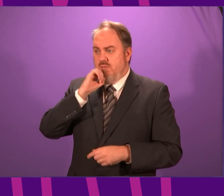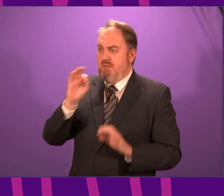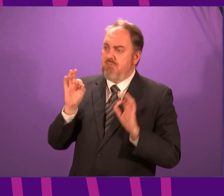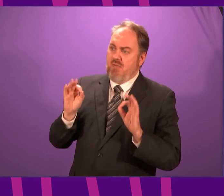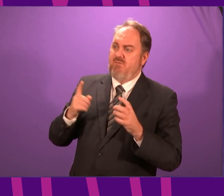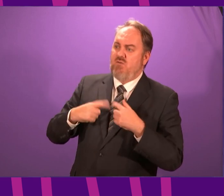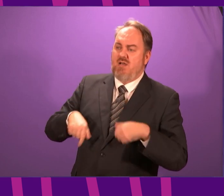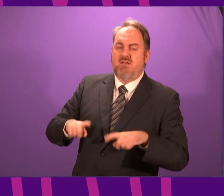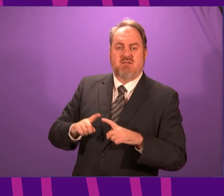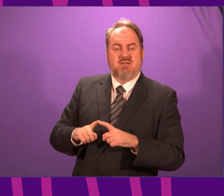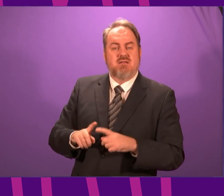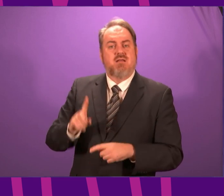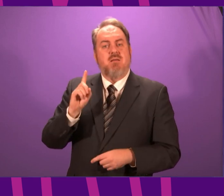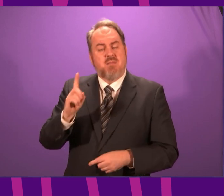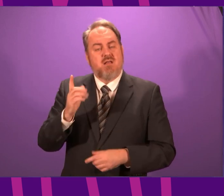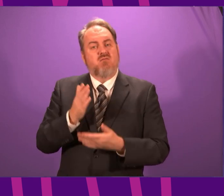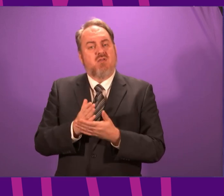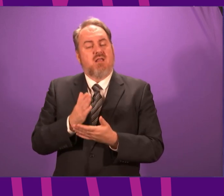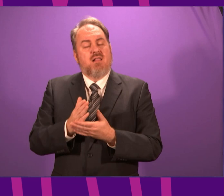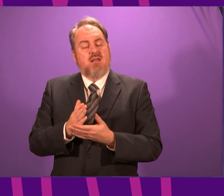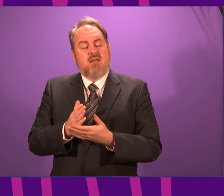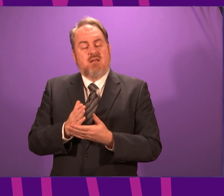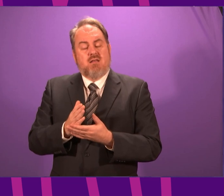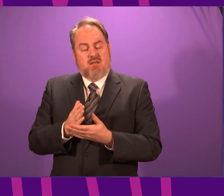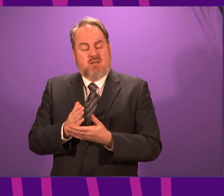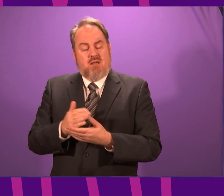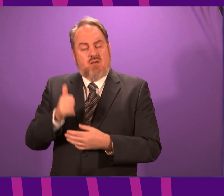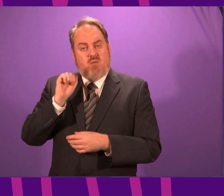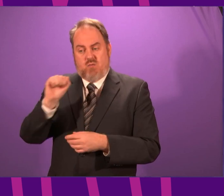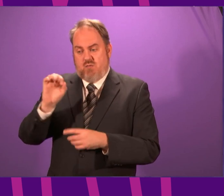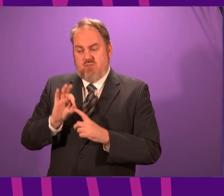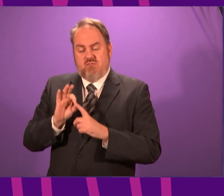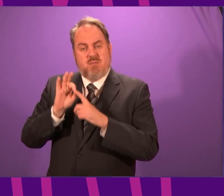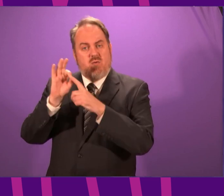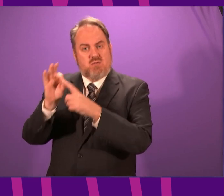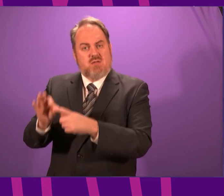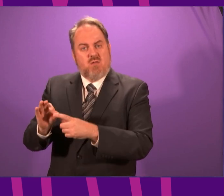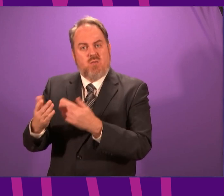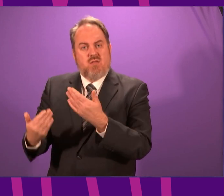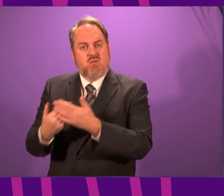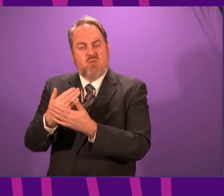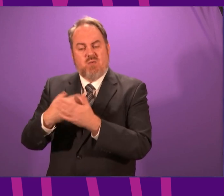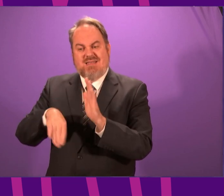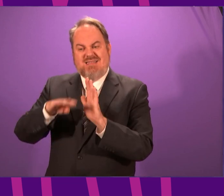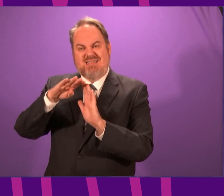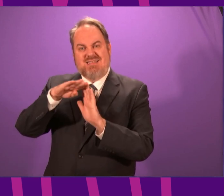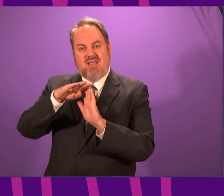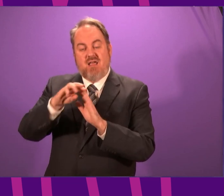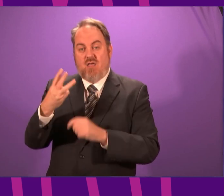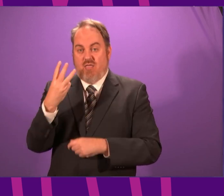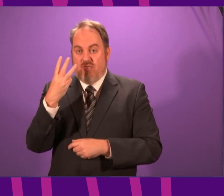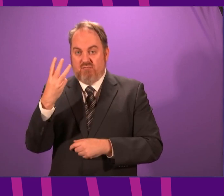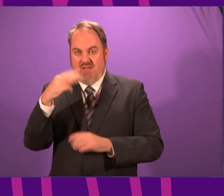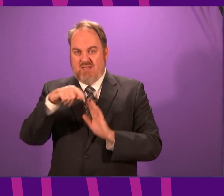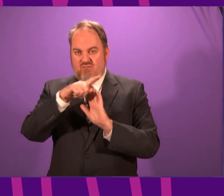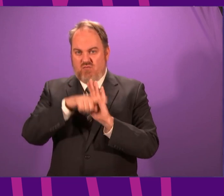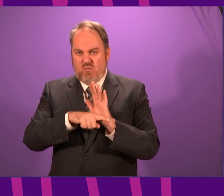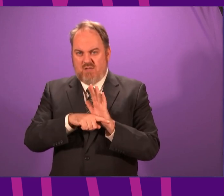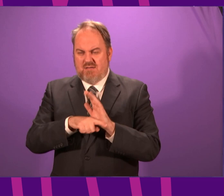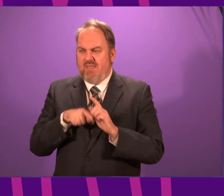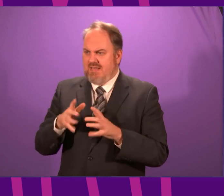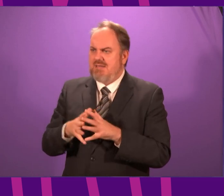obviously, that with the proposal from today, with the new set of the tier three rules, that they're a huge step